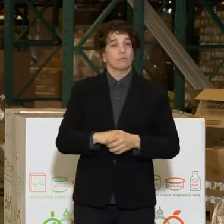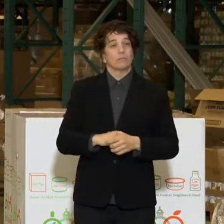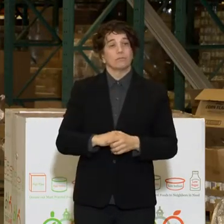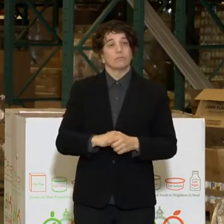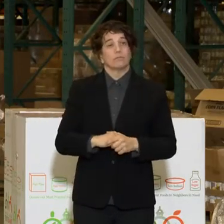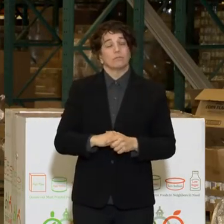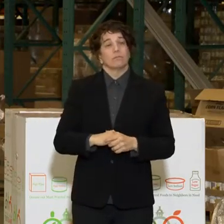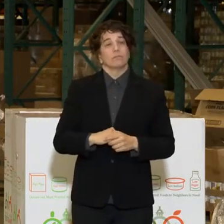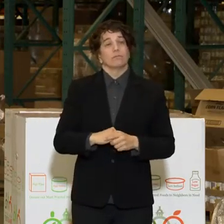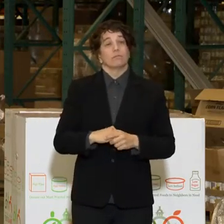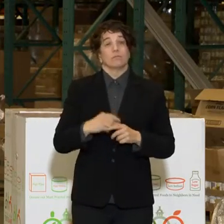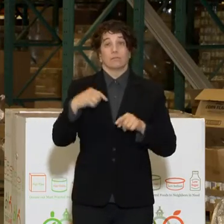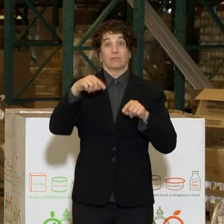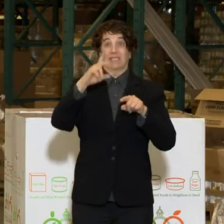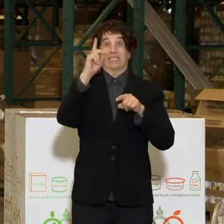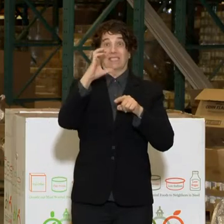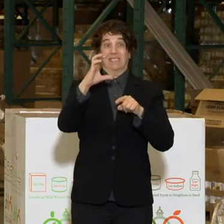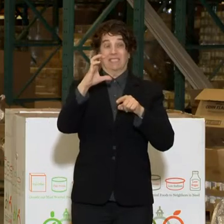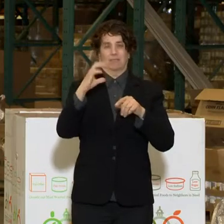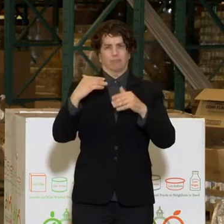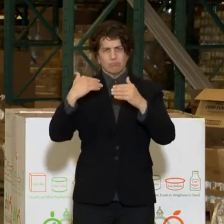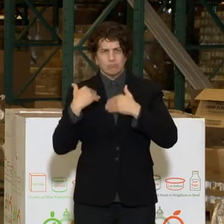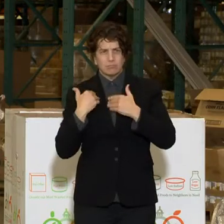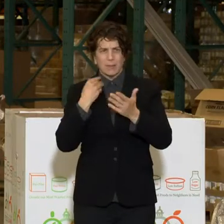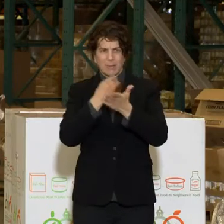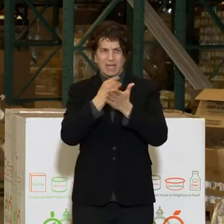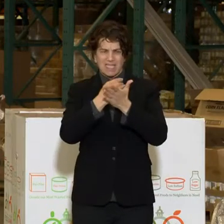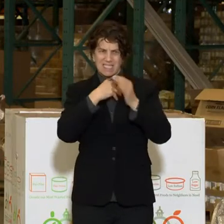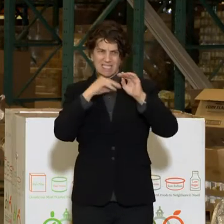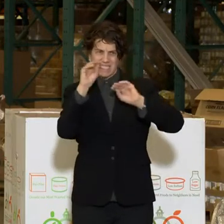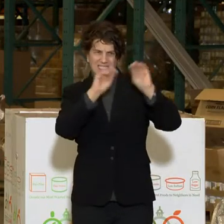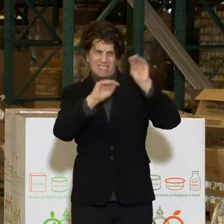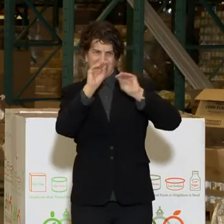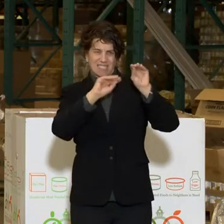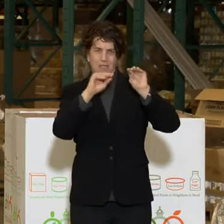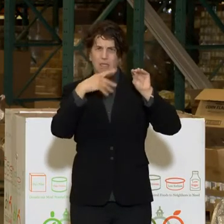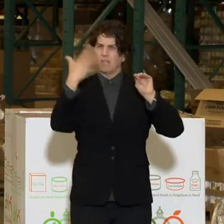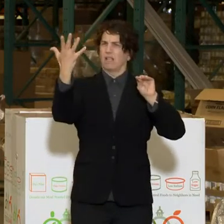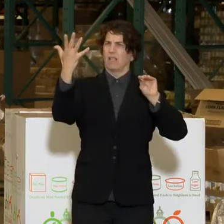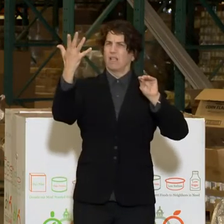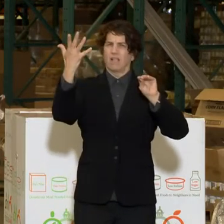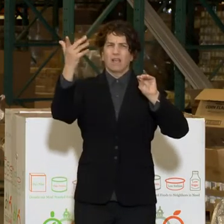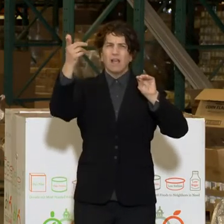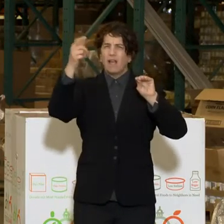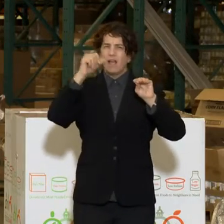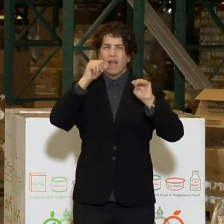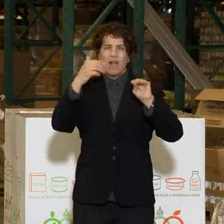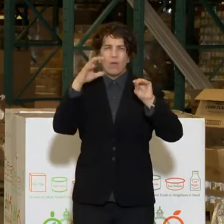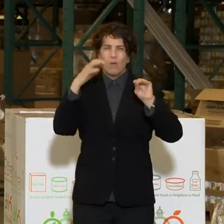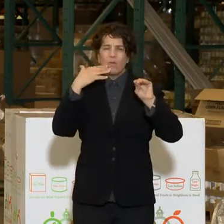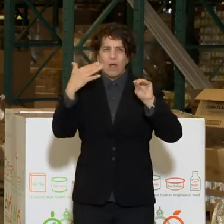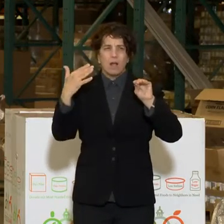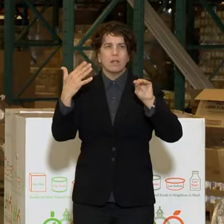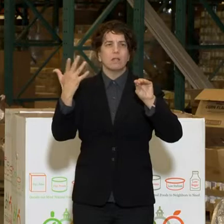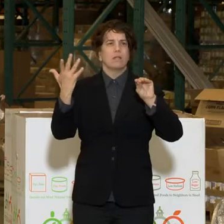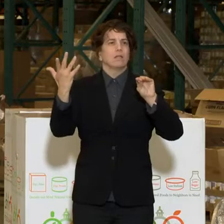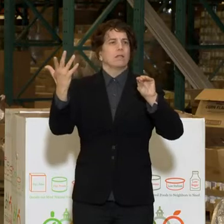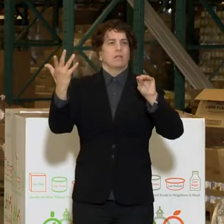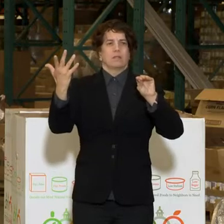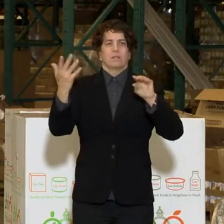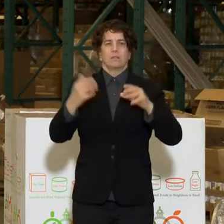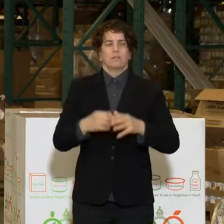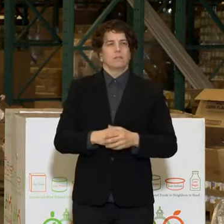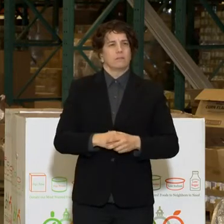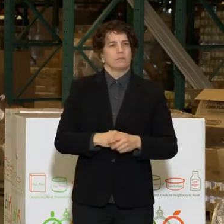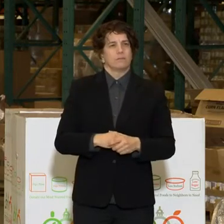runs well. And what we know now is that we will have to plan for tens of millions of dollars of